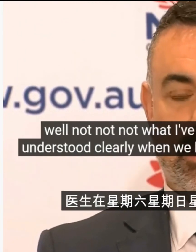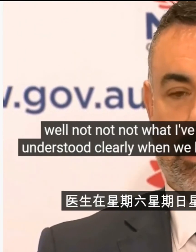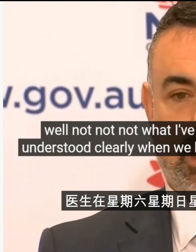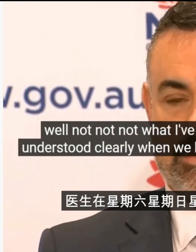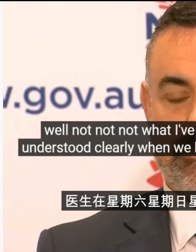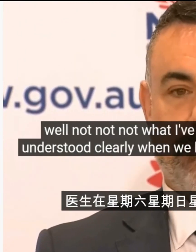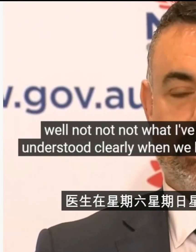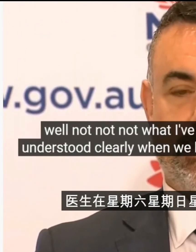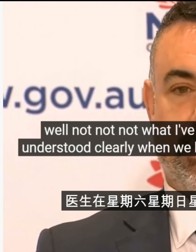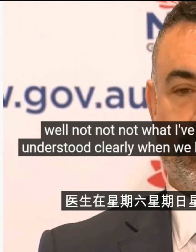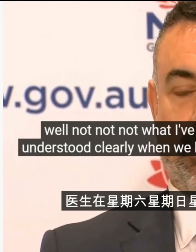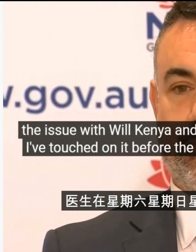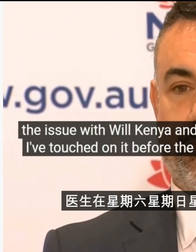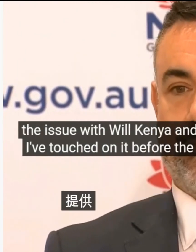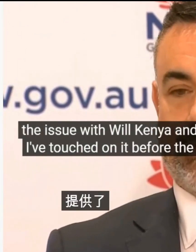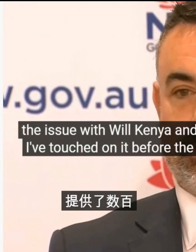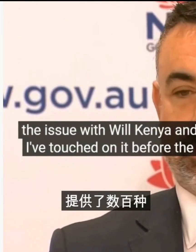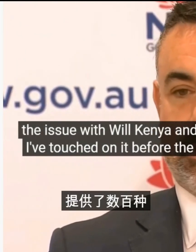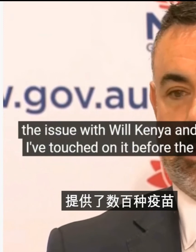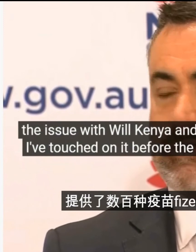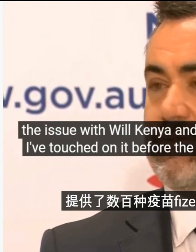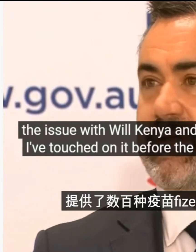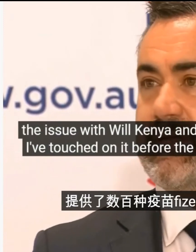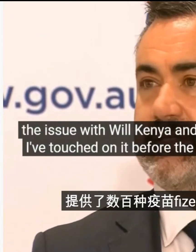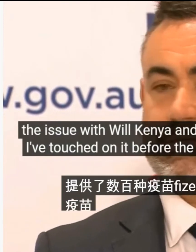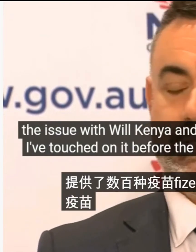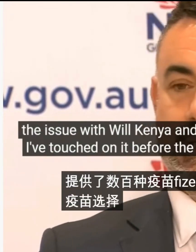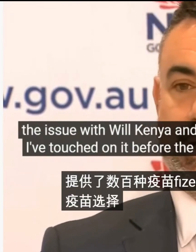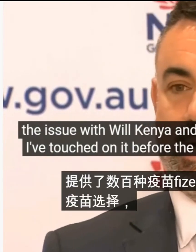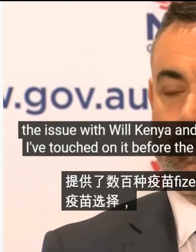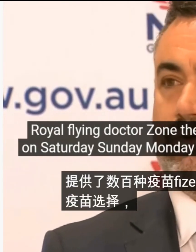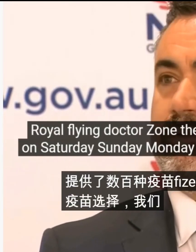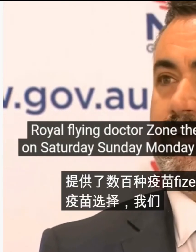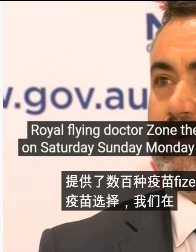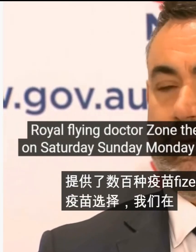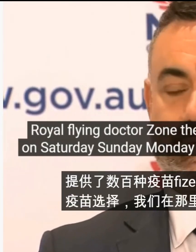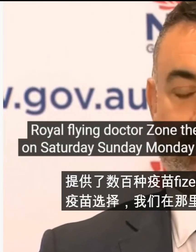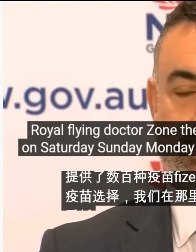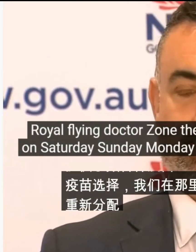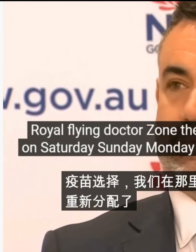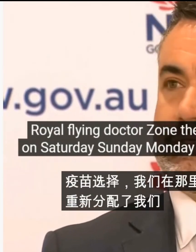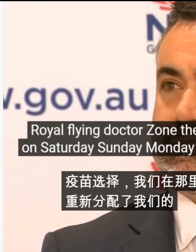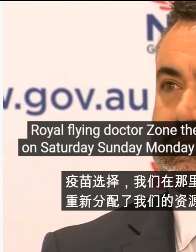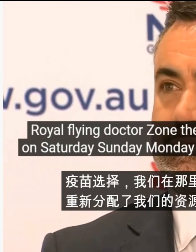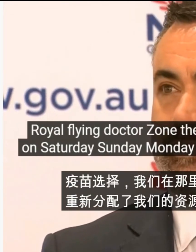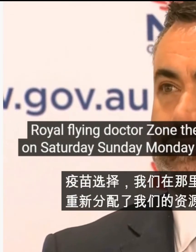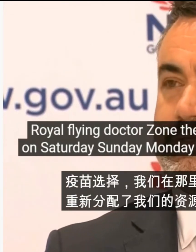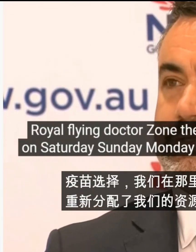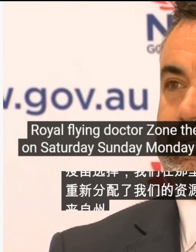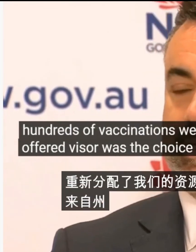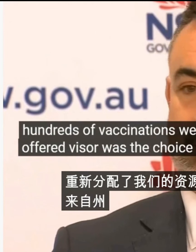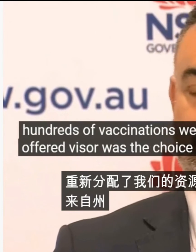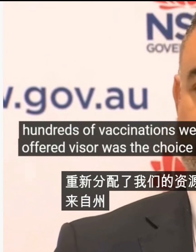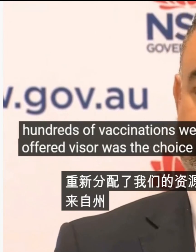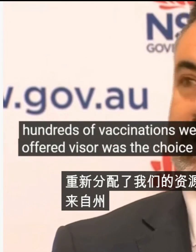Sunday, Monday. Hundreds of vaccinations were offered. Pfizer was the choice of vaccination. In Walgett, where we redirected our resources, there were